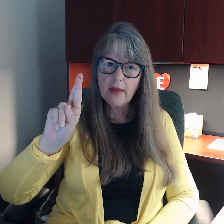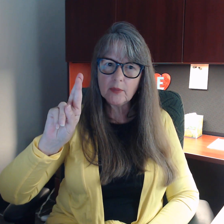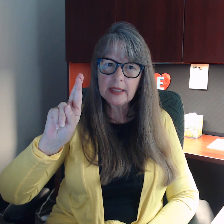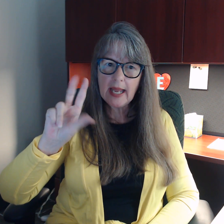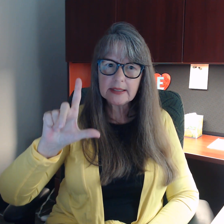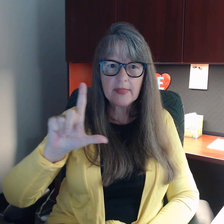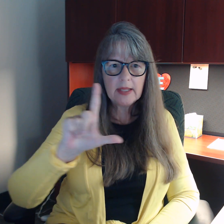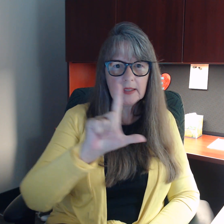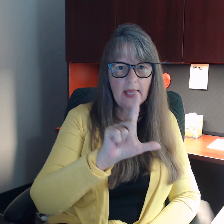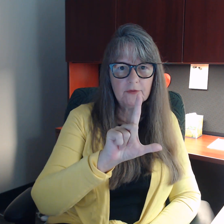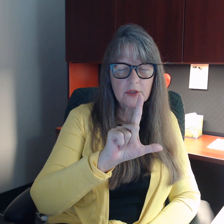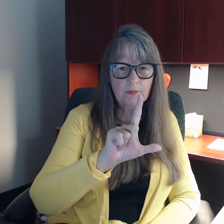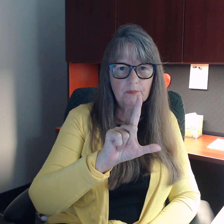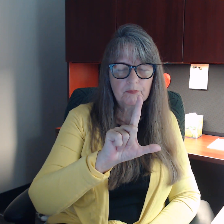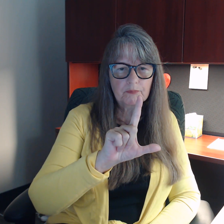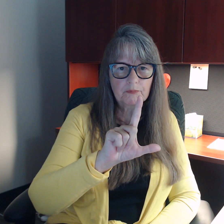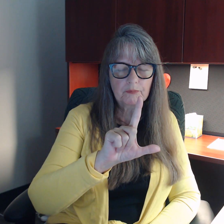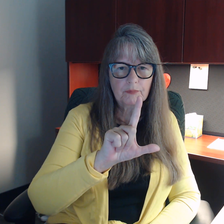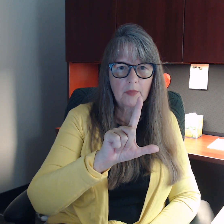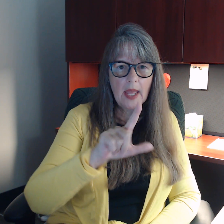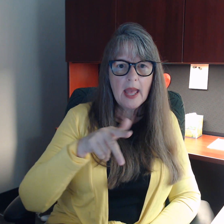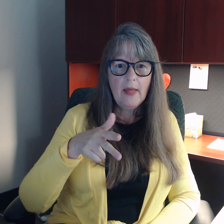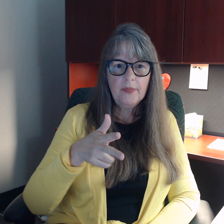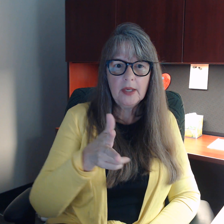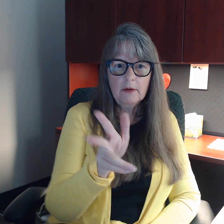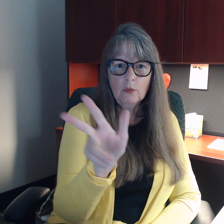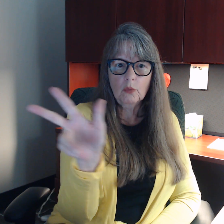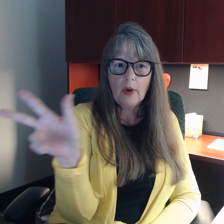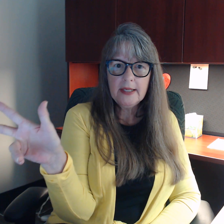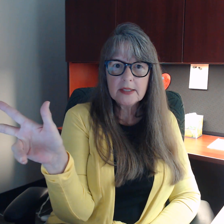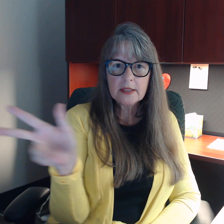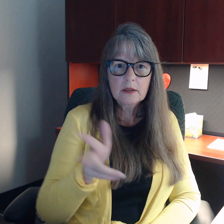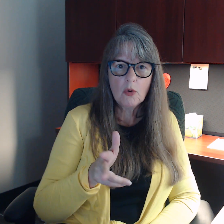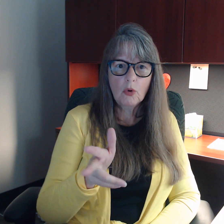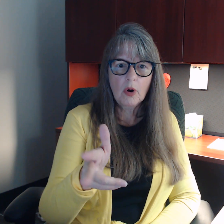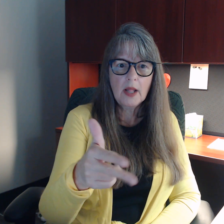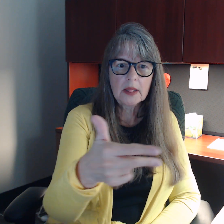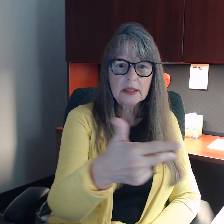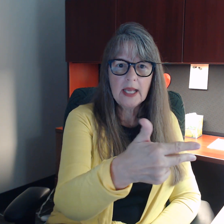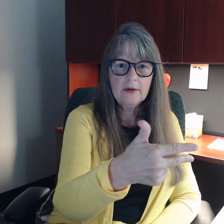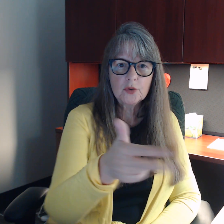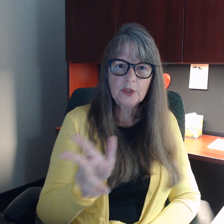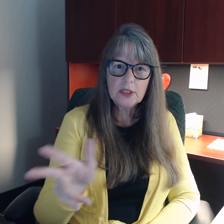it relaxed. And then left, and then right or left, or you need to